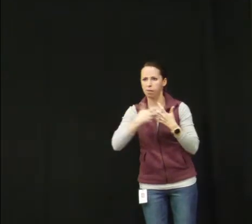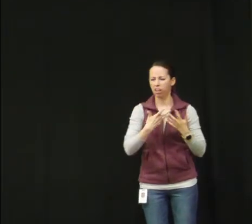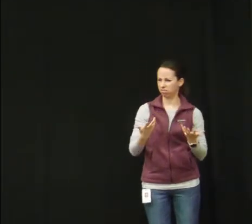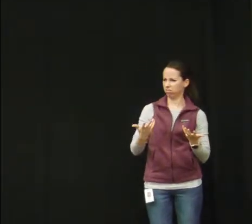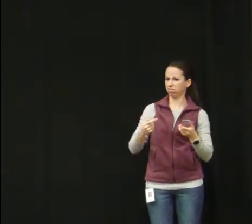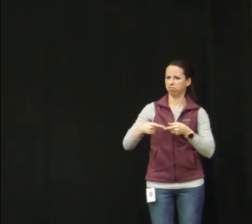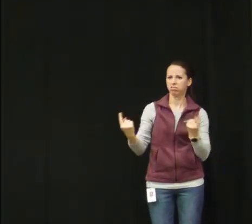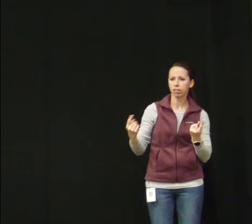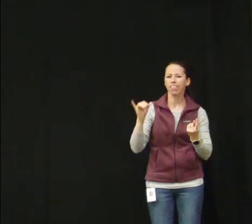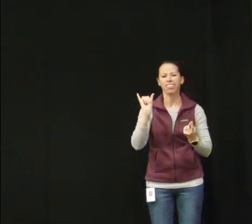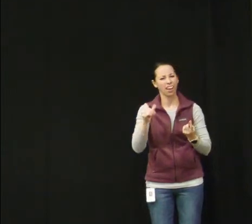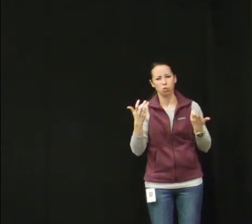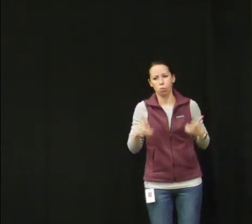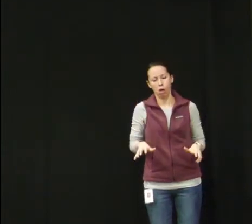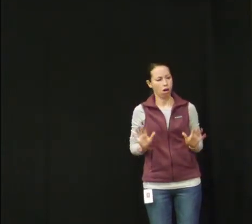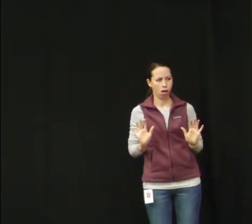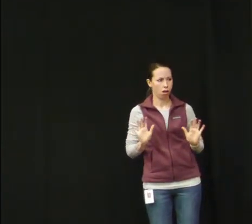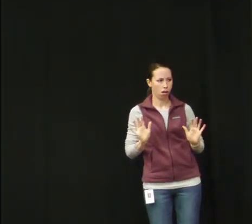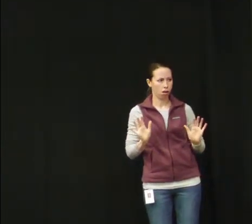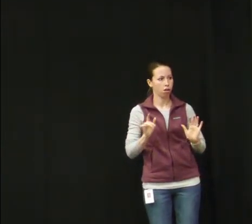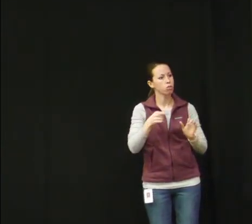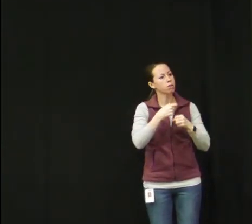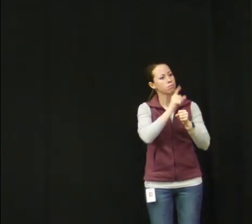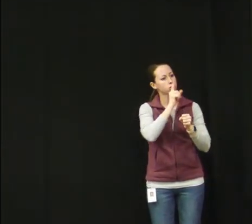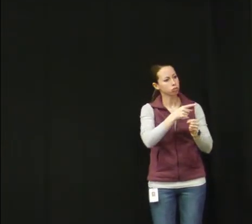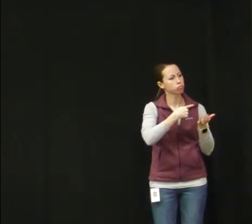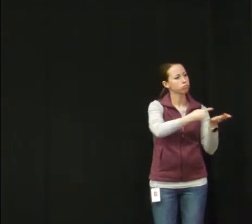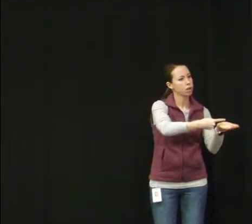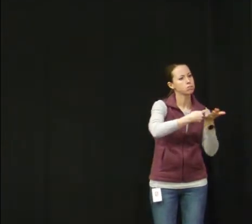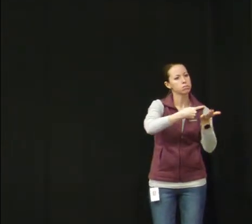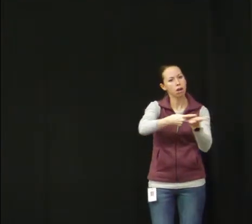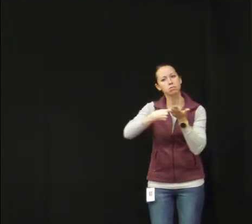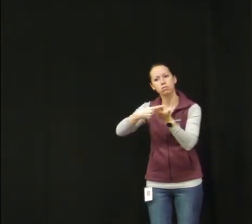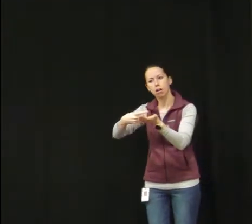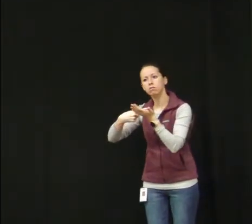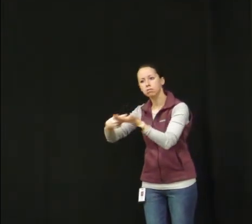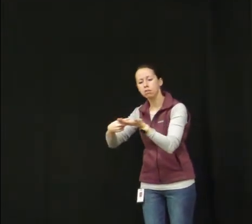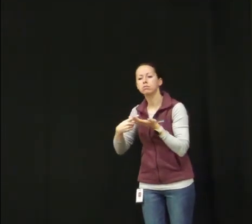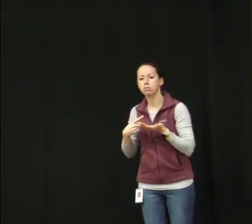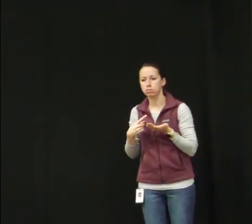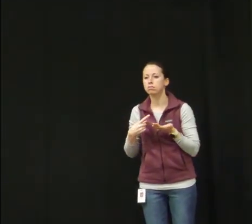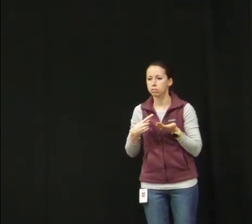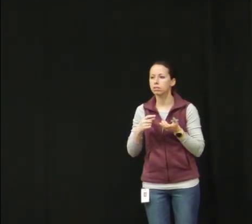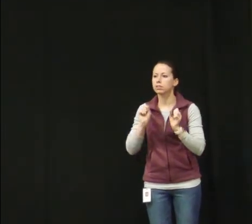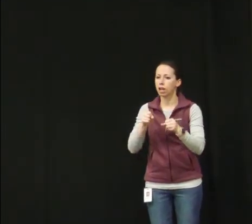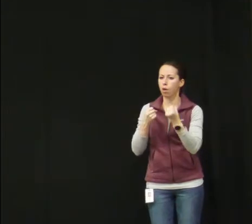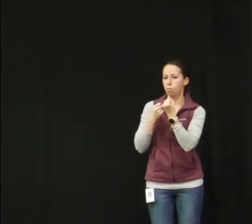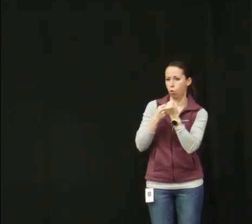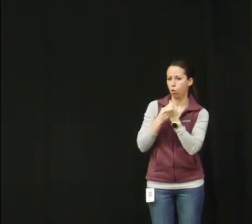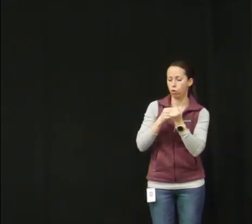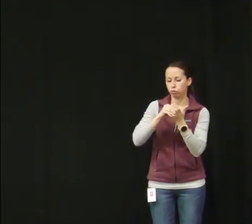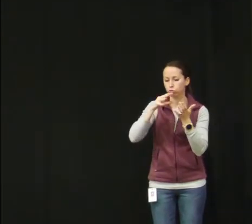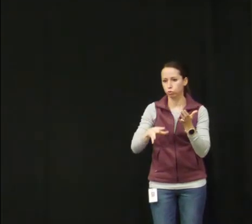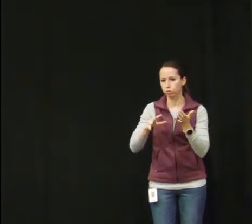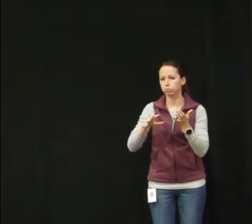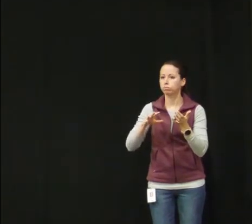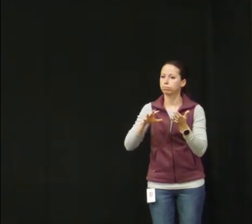page. It might not jive, but just make sure that we're having those discussions so that we can support that student.